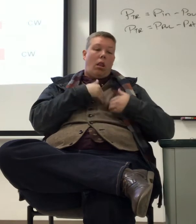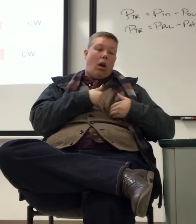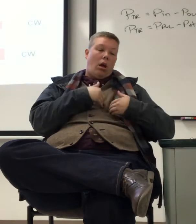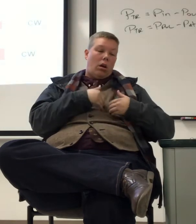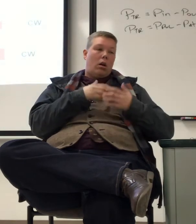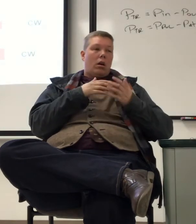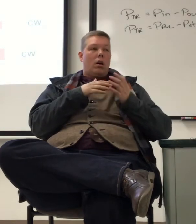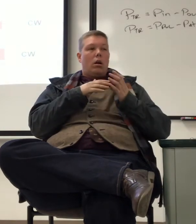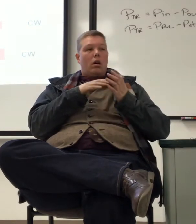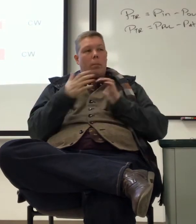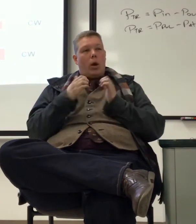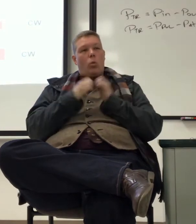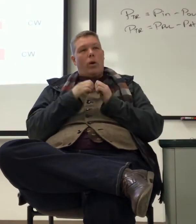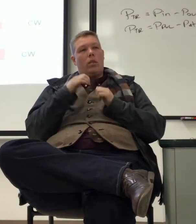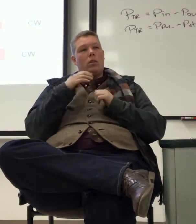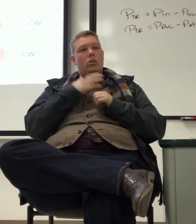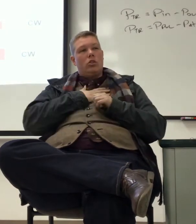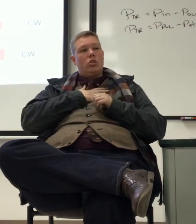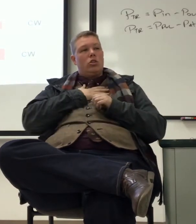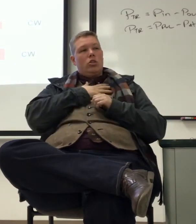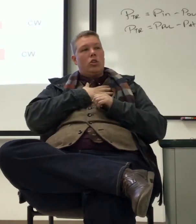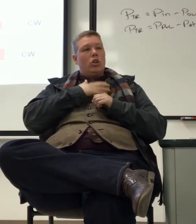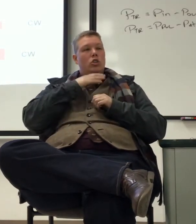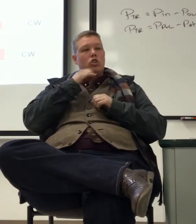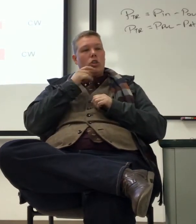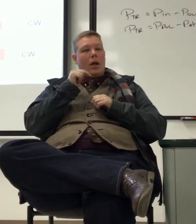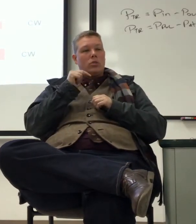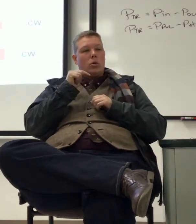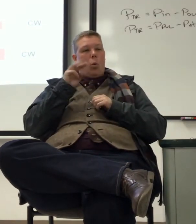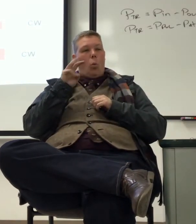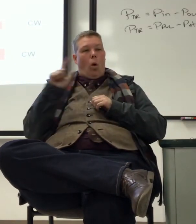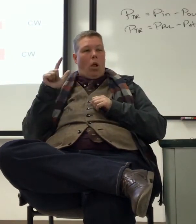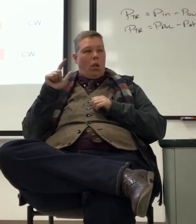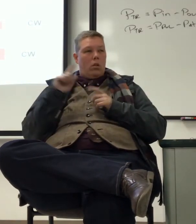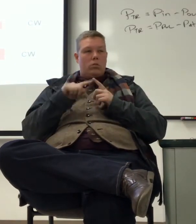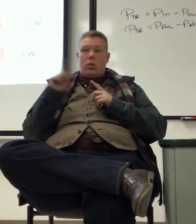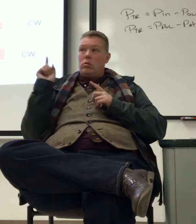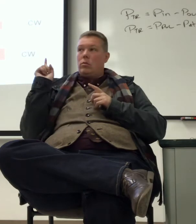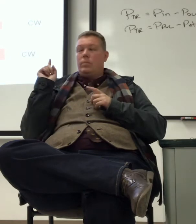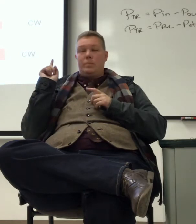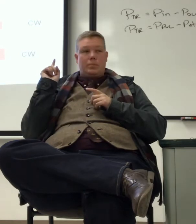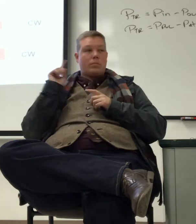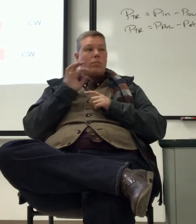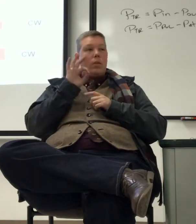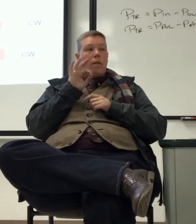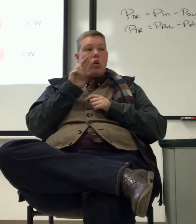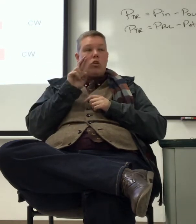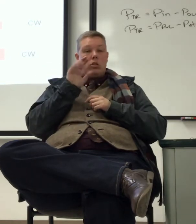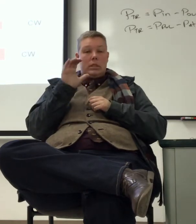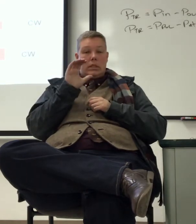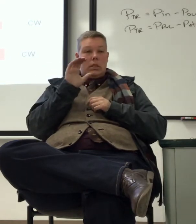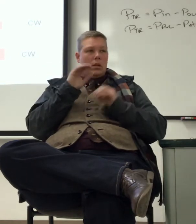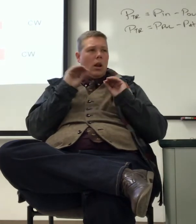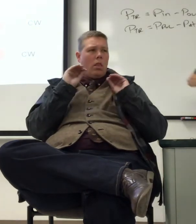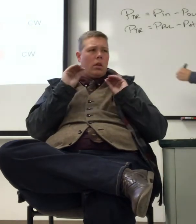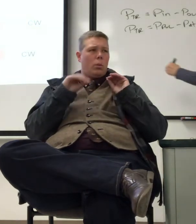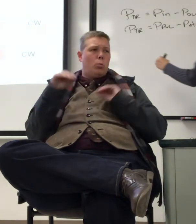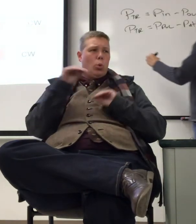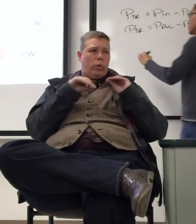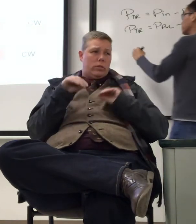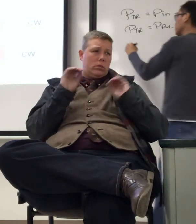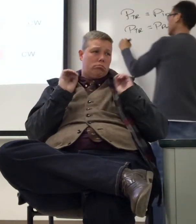So the forces over here, transmural pressure over there. So at FRC, nothing moves.